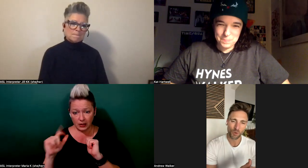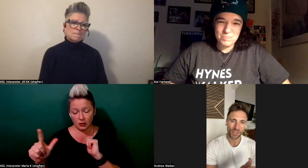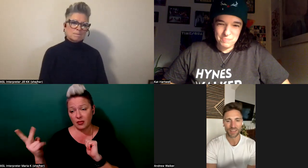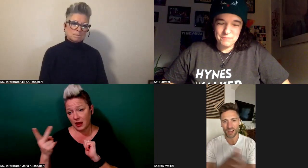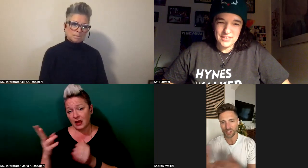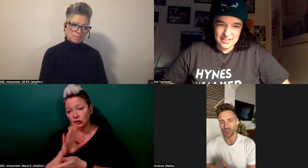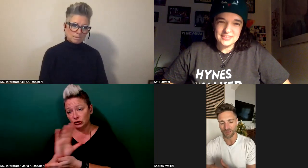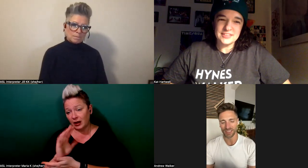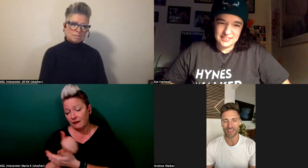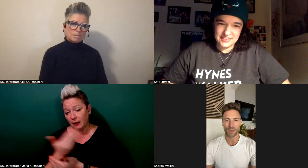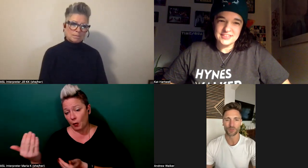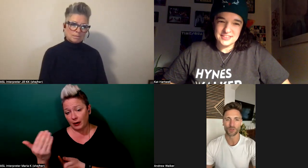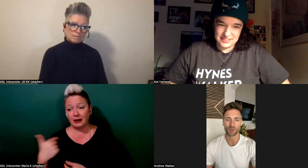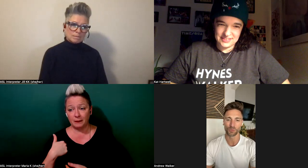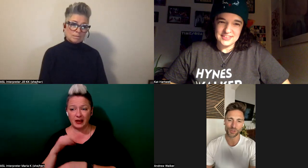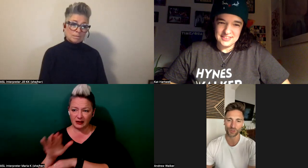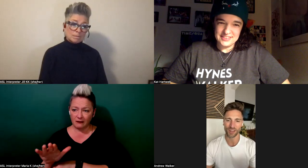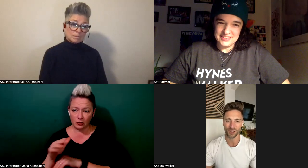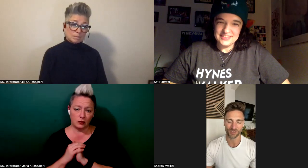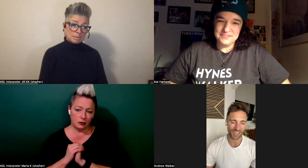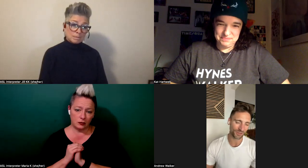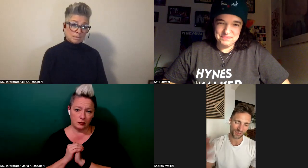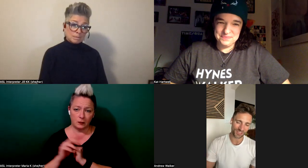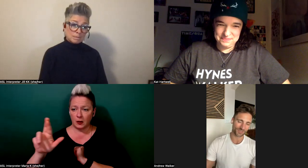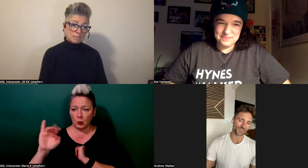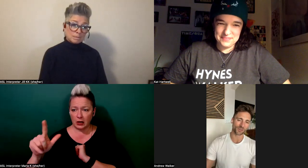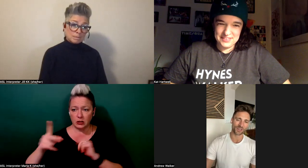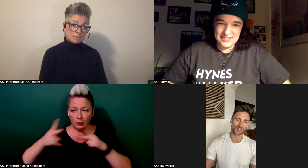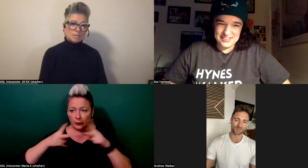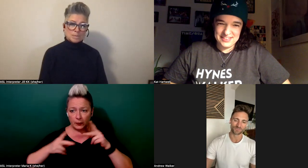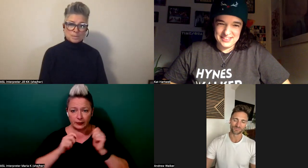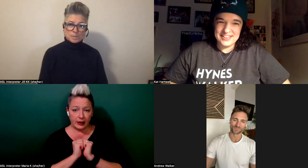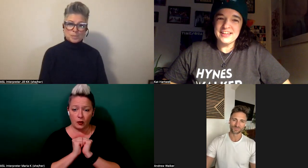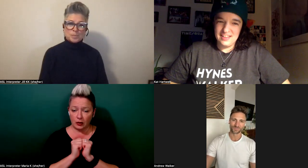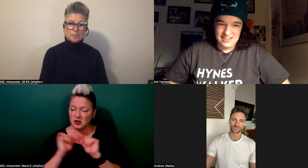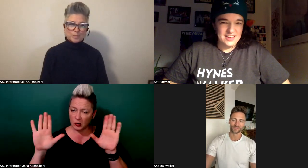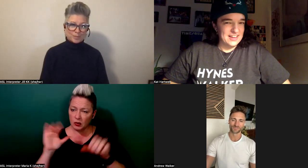everything in the morning, and then I shot everything in the afternoon. But Rachel cut it all together, and she did a great job.